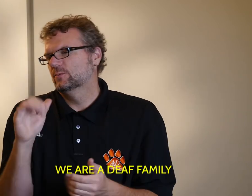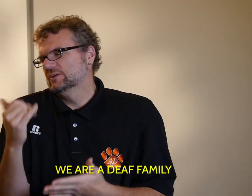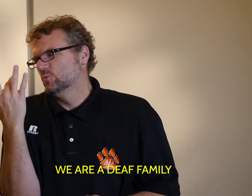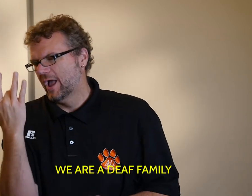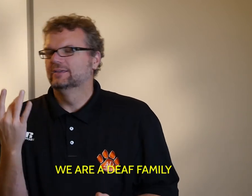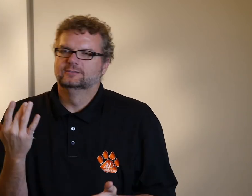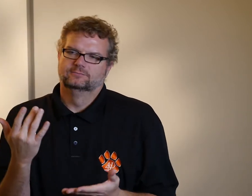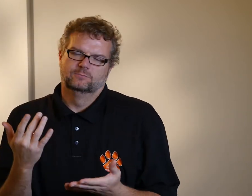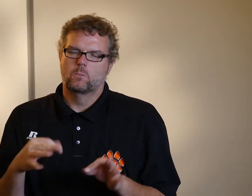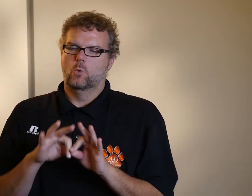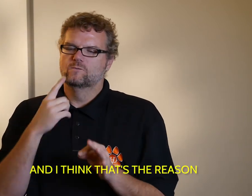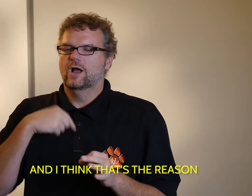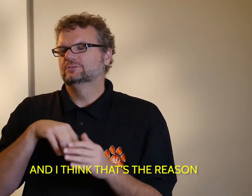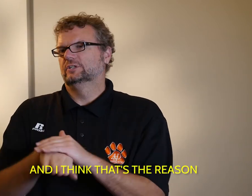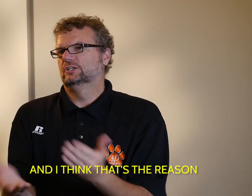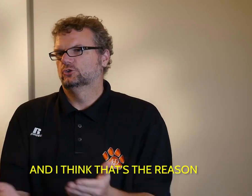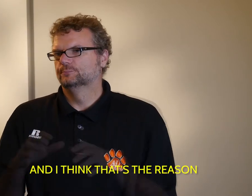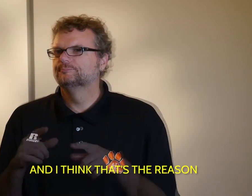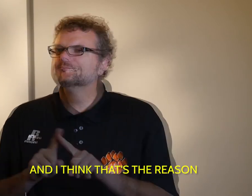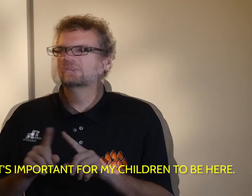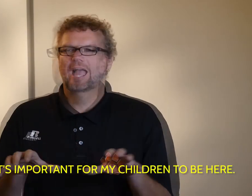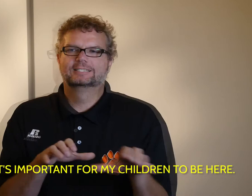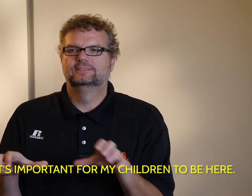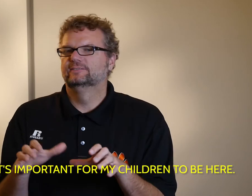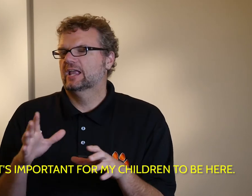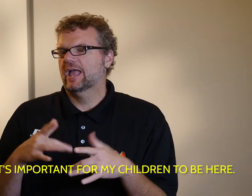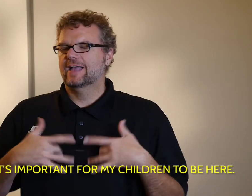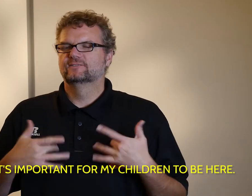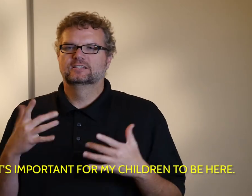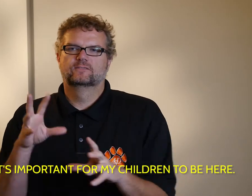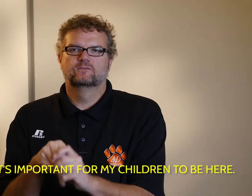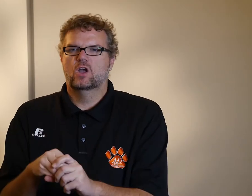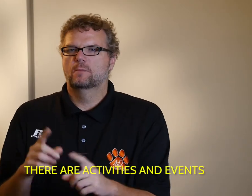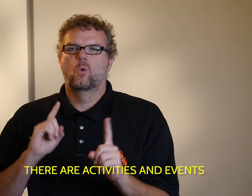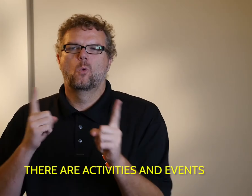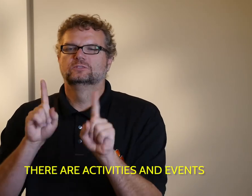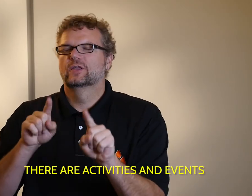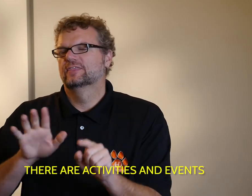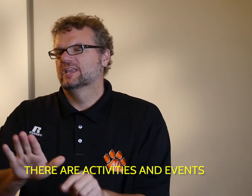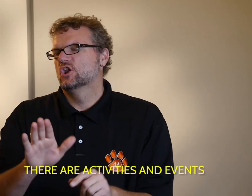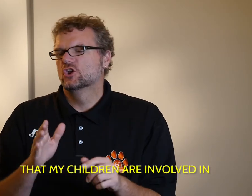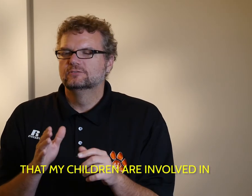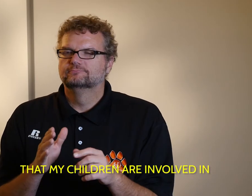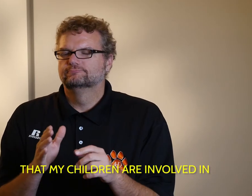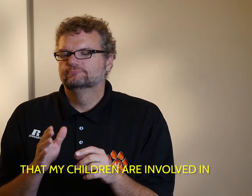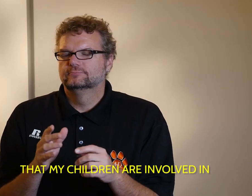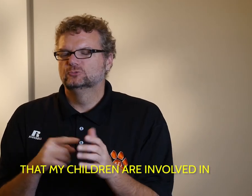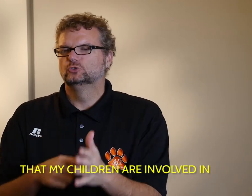deaf family, and I think that's the reason it's important for my children to be here. There are activities and events that my children are involved in that